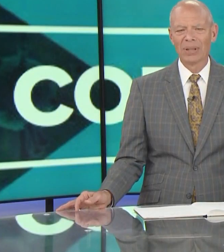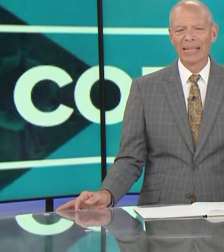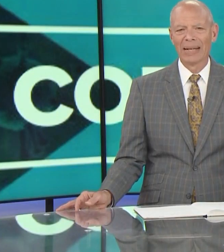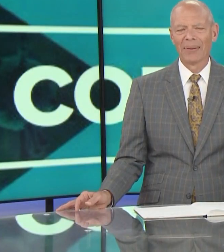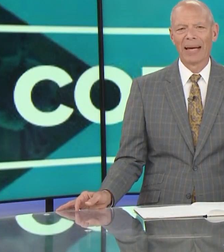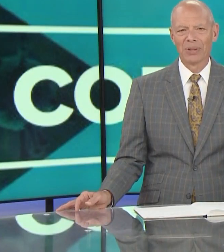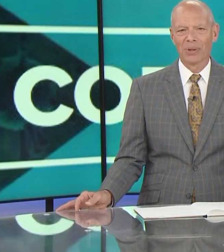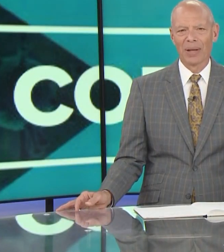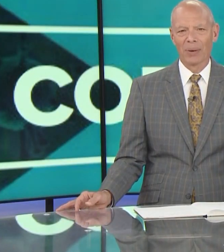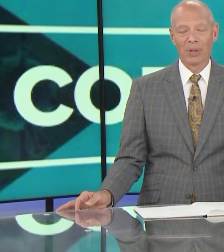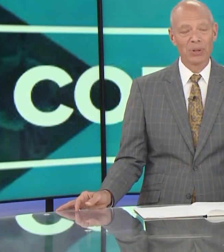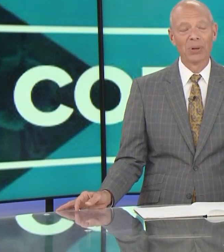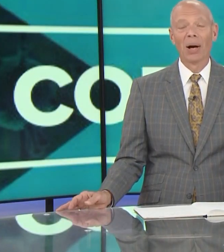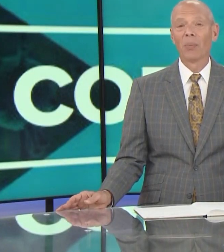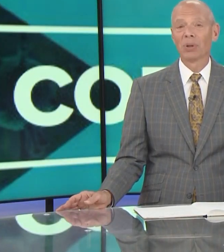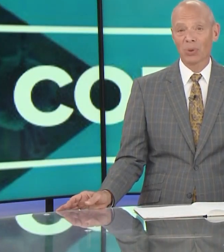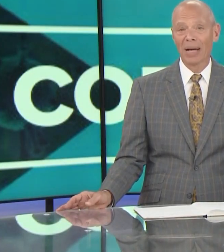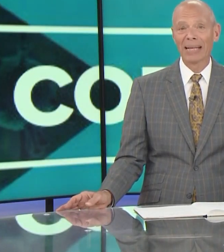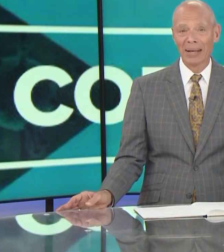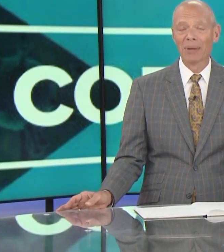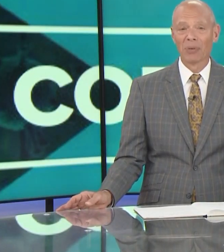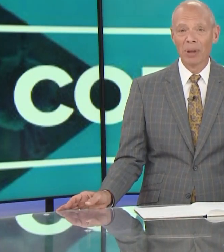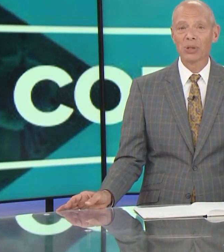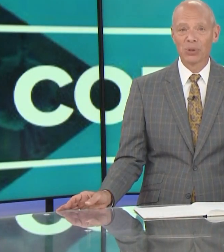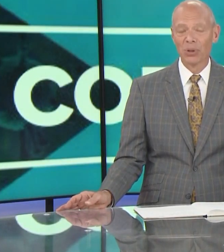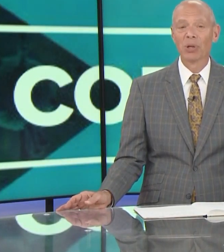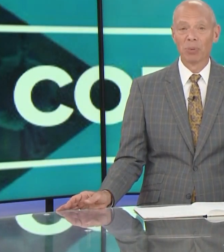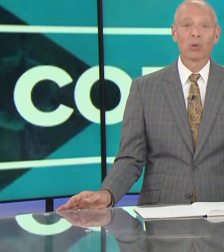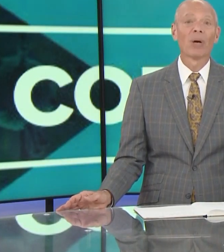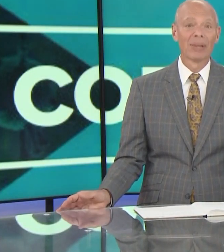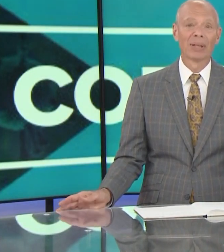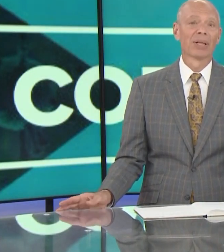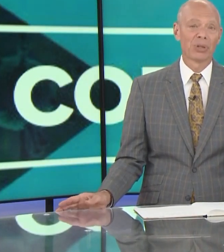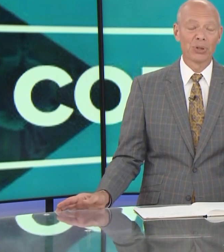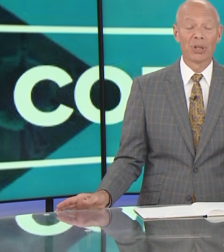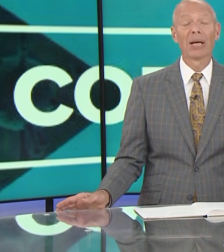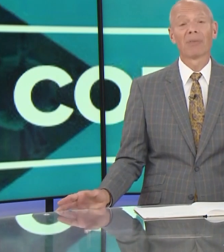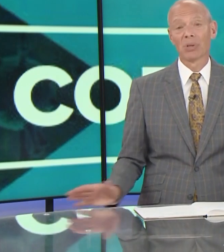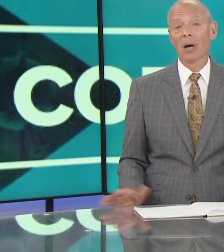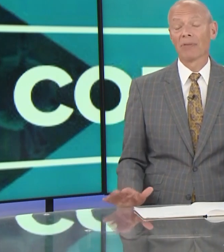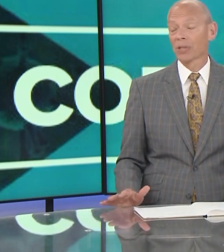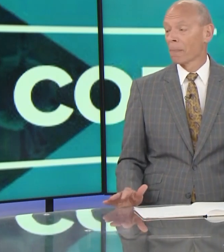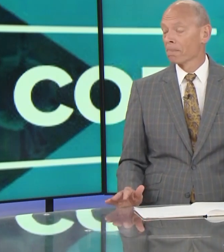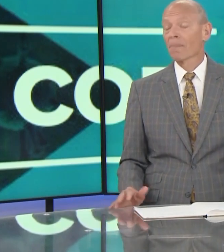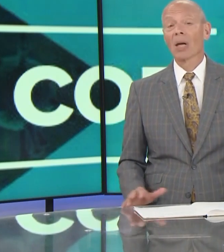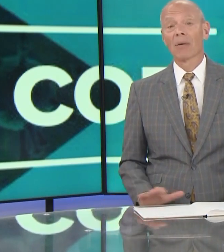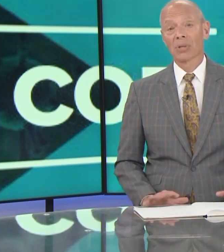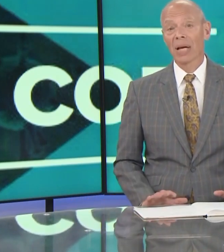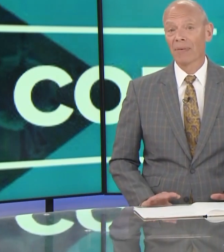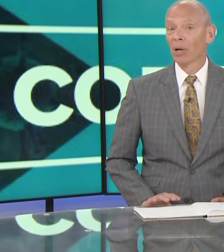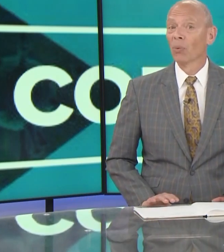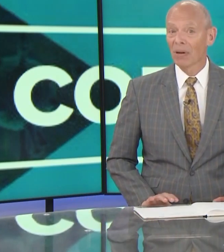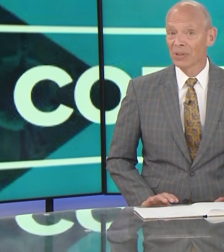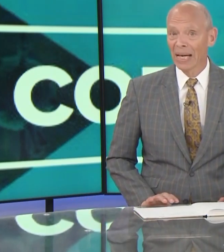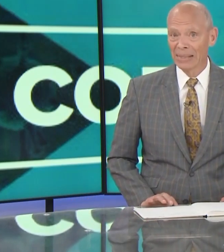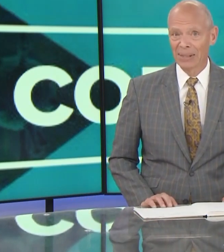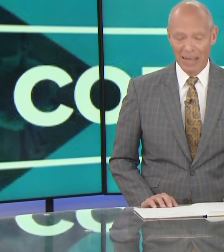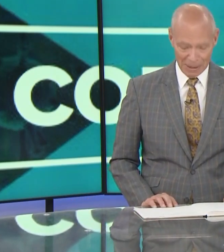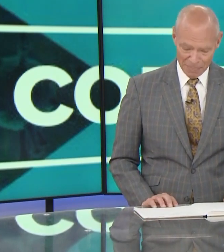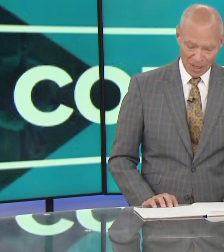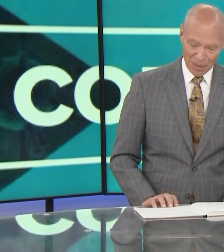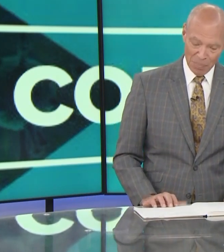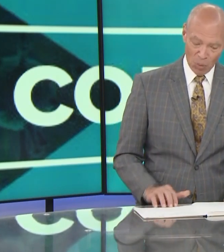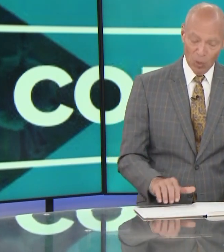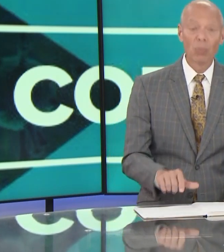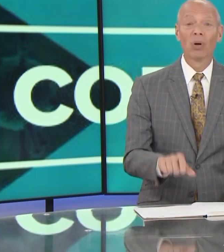Drat, I wanted to hear the answer to that question. We're trying to get information to you between the glitches. The governor's office obviously having a rough day